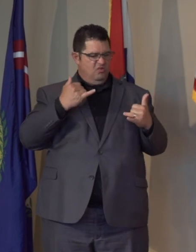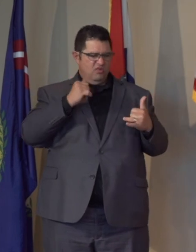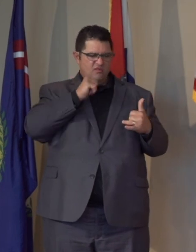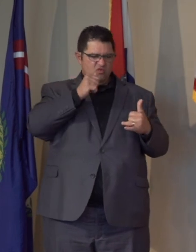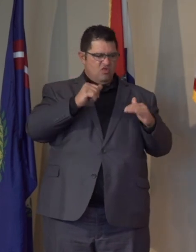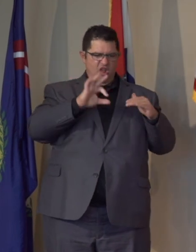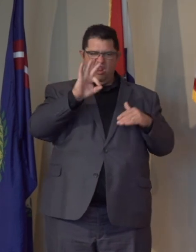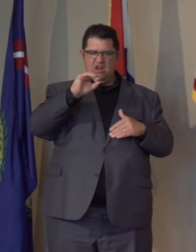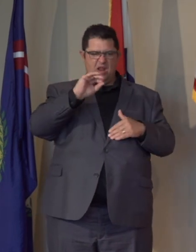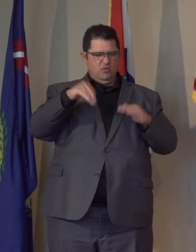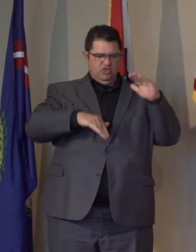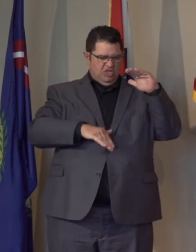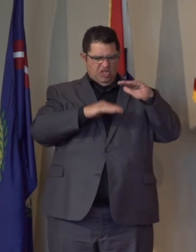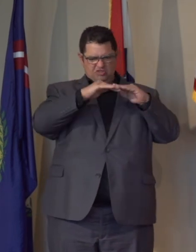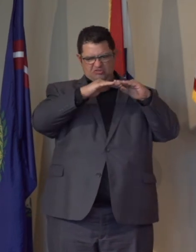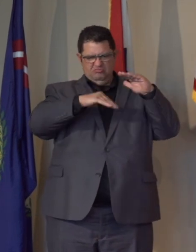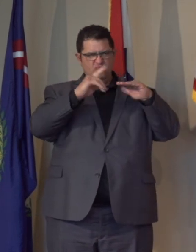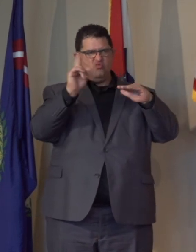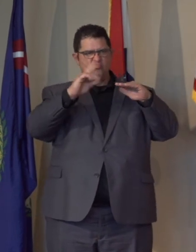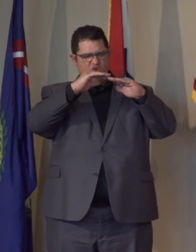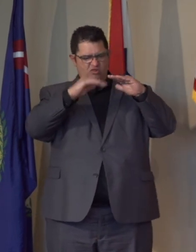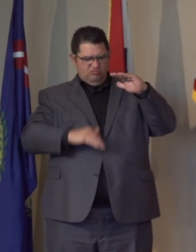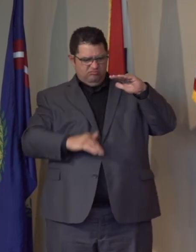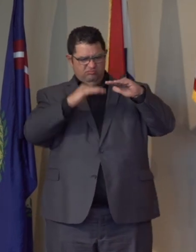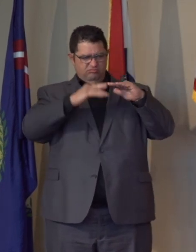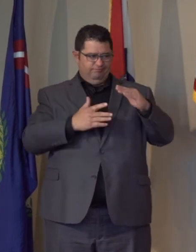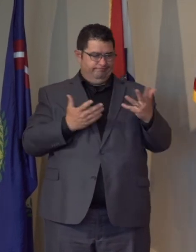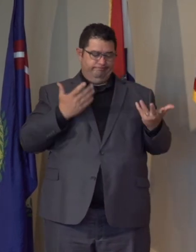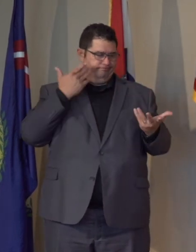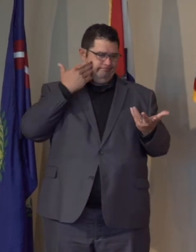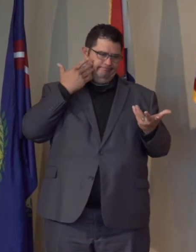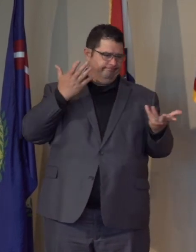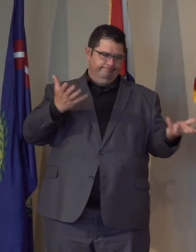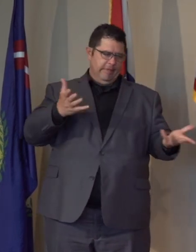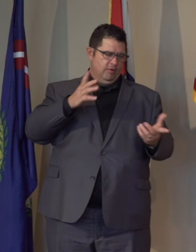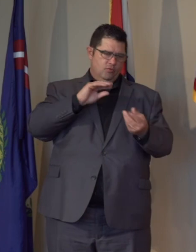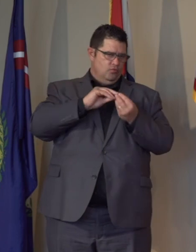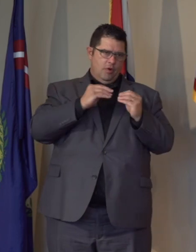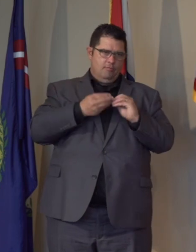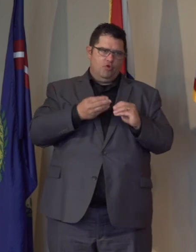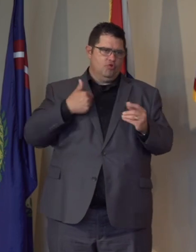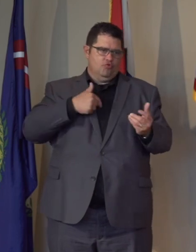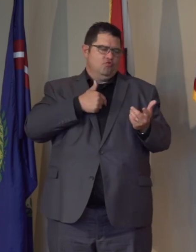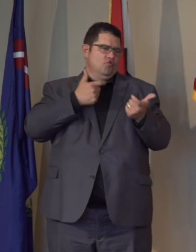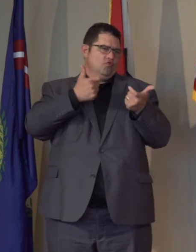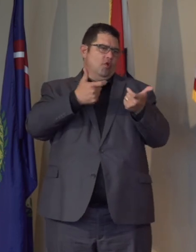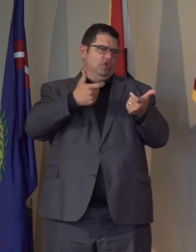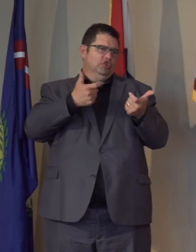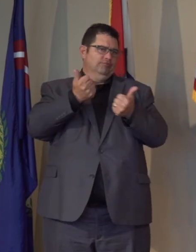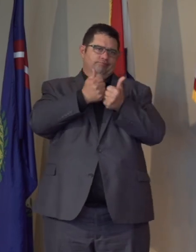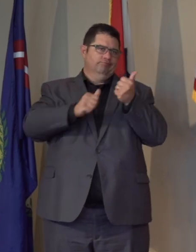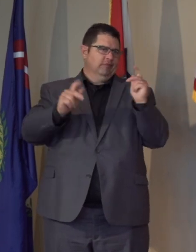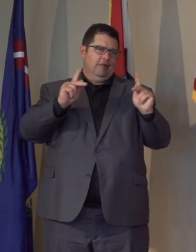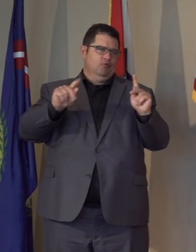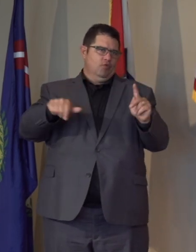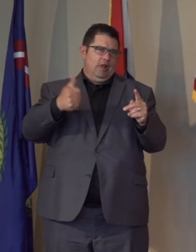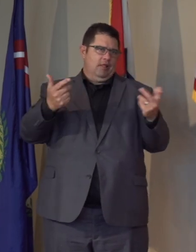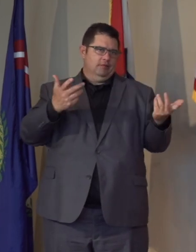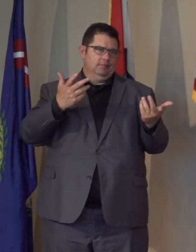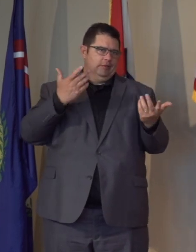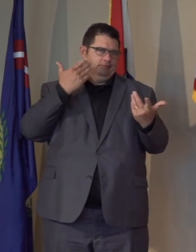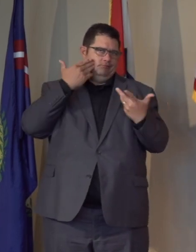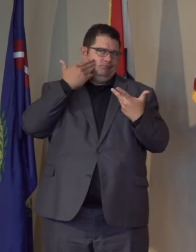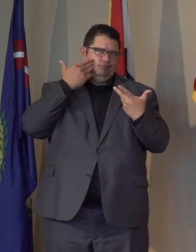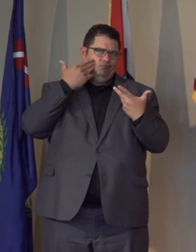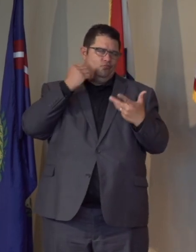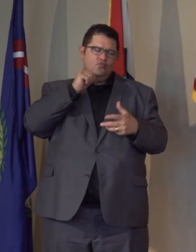I can't give you that number. We're watching just like everyone, but we don't believe